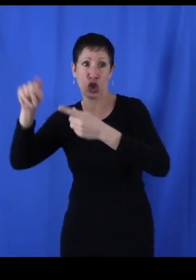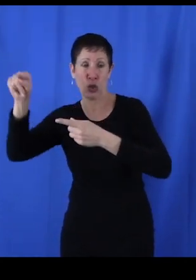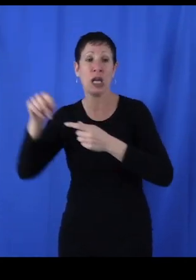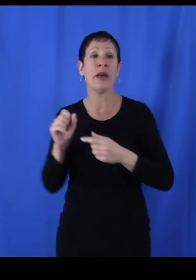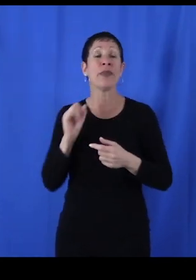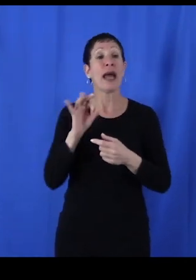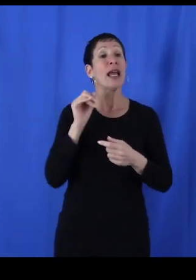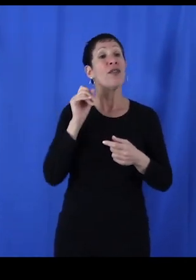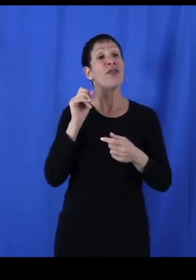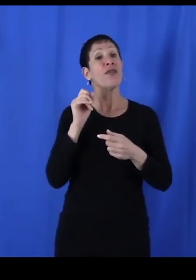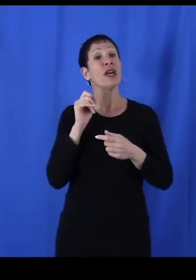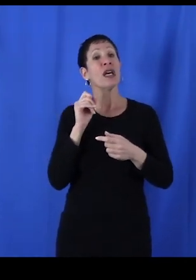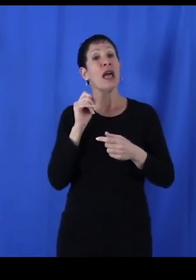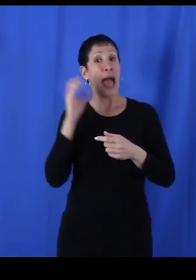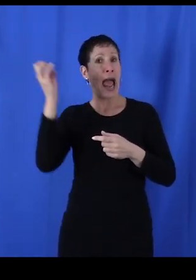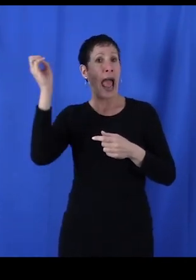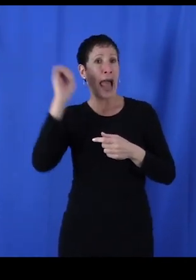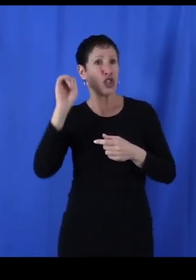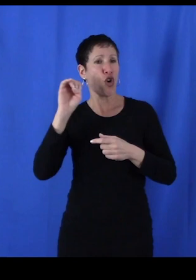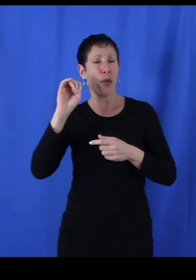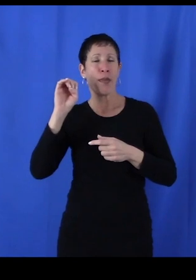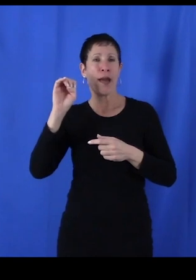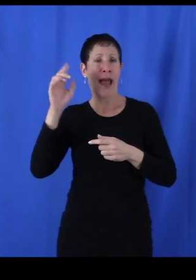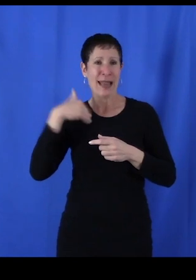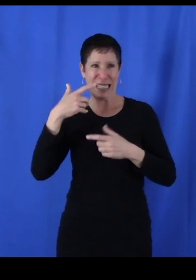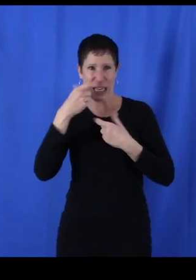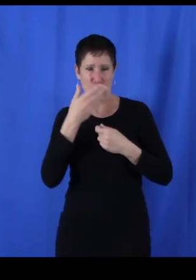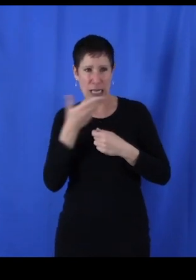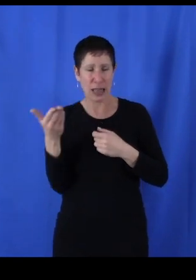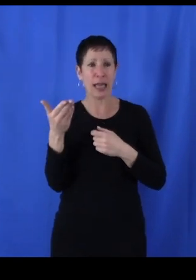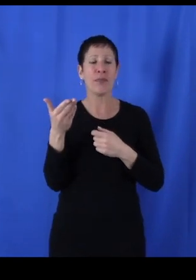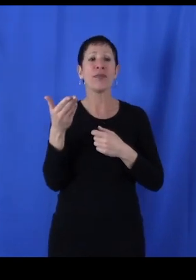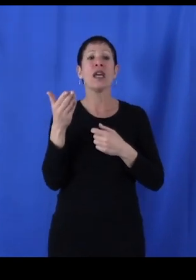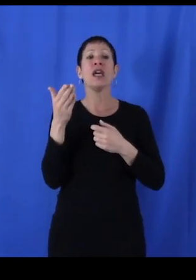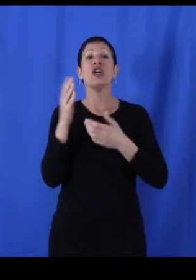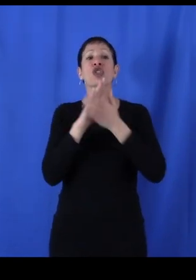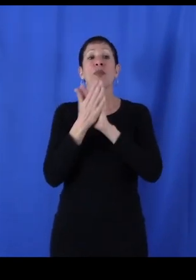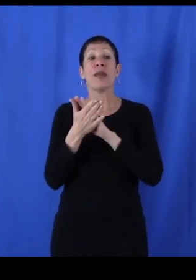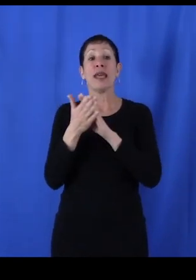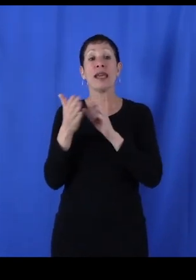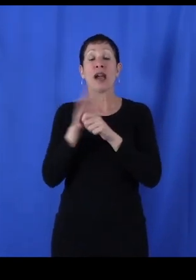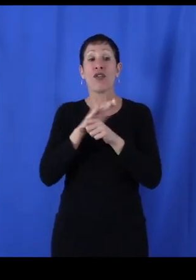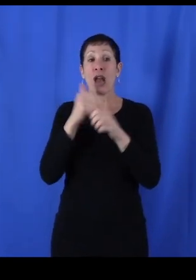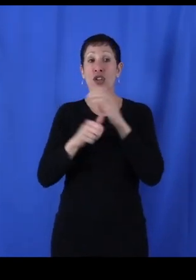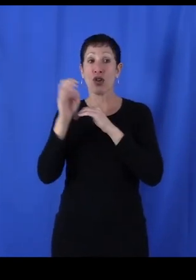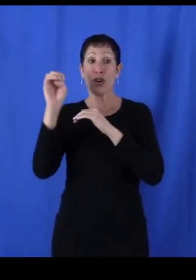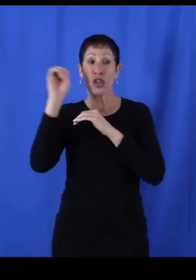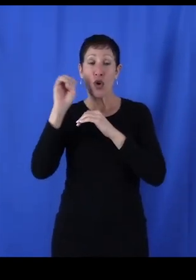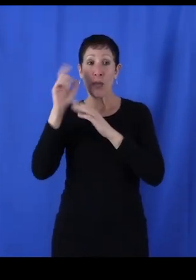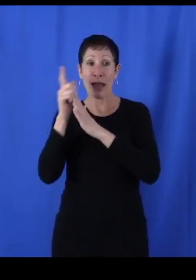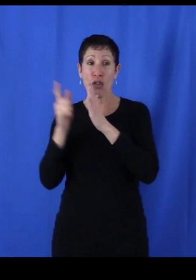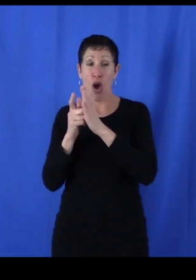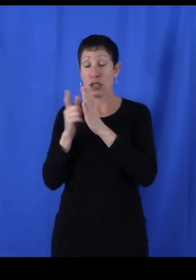And if you're and Europe's done this really interesting thing where to be covered under European laws, it could be even a